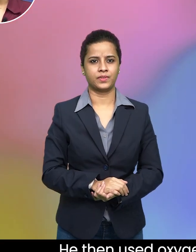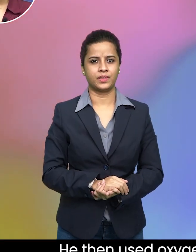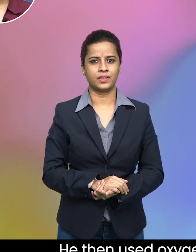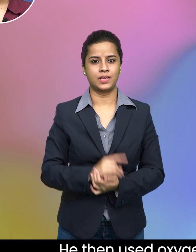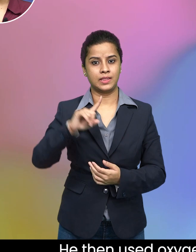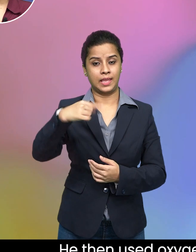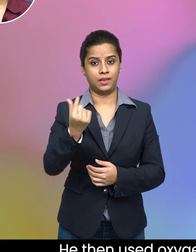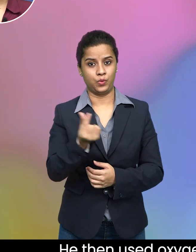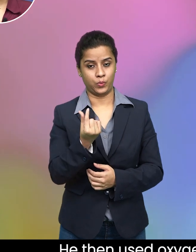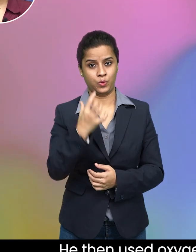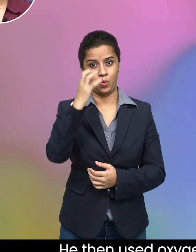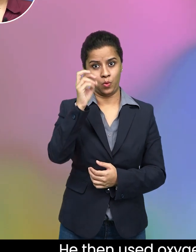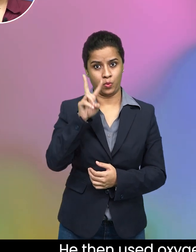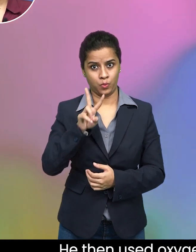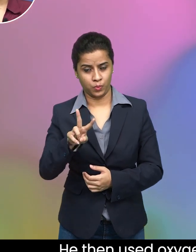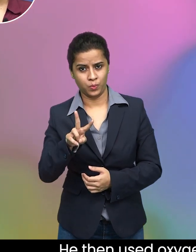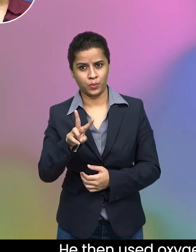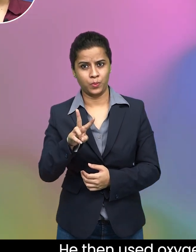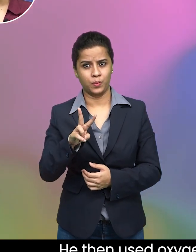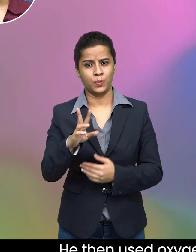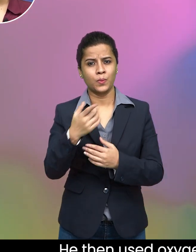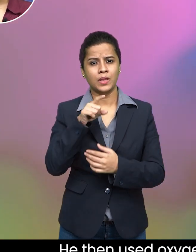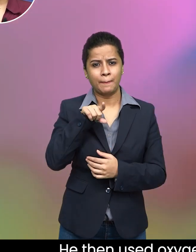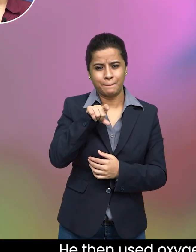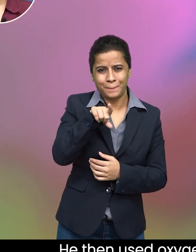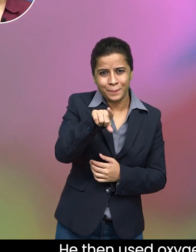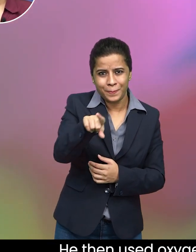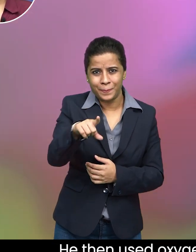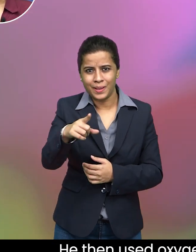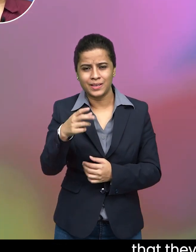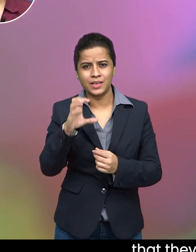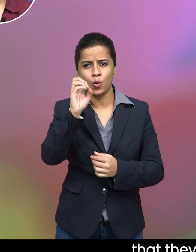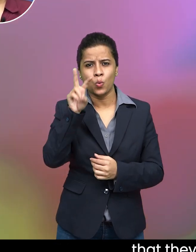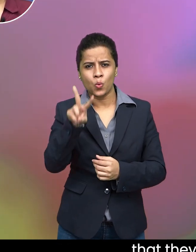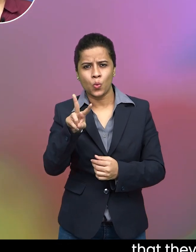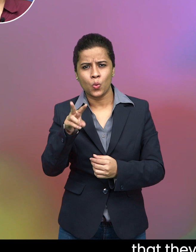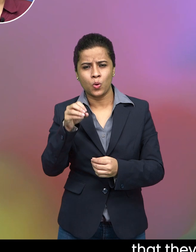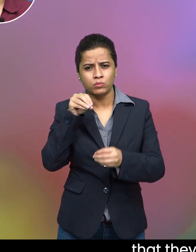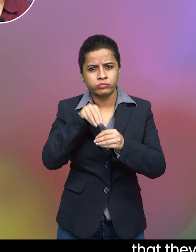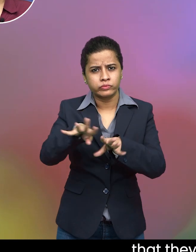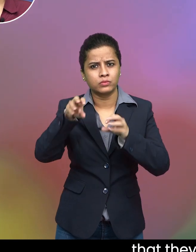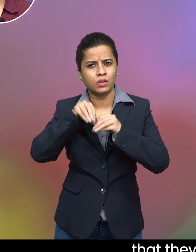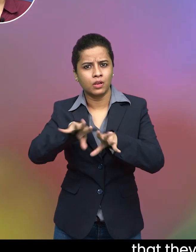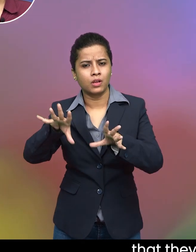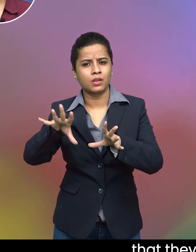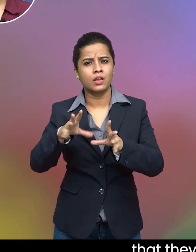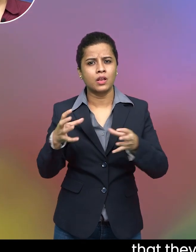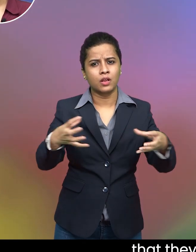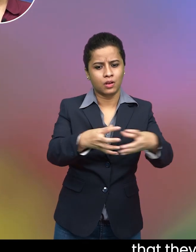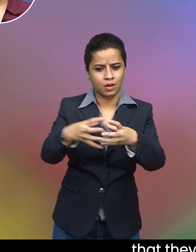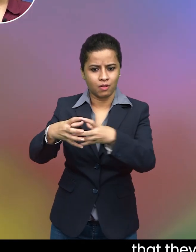He then used oxygen-sensitive bacteria and found that they would crowd